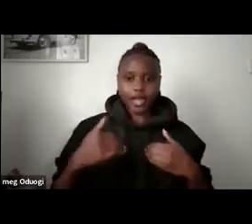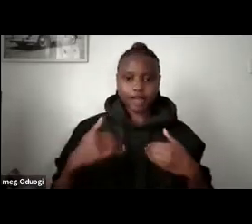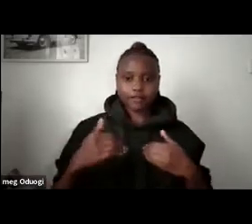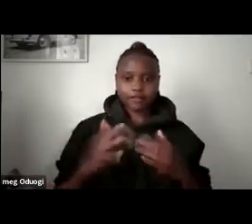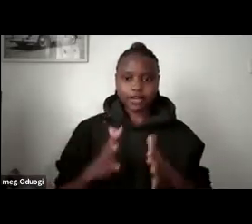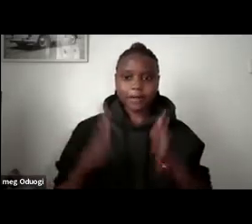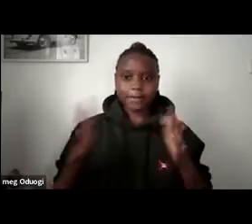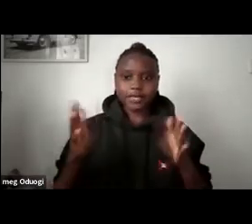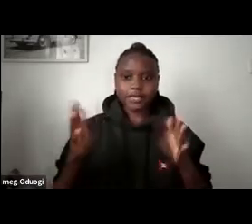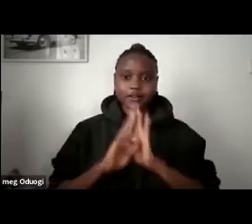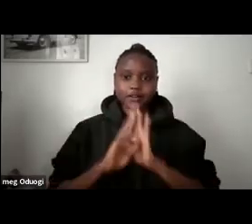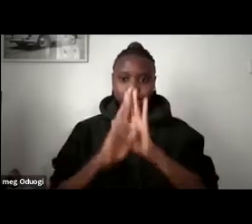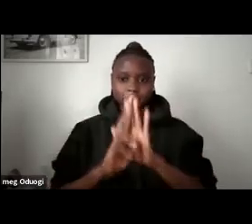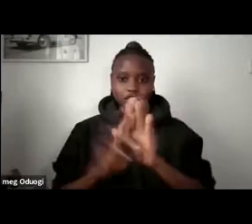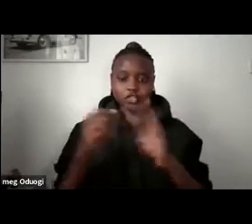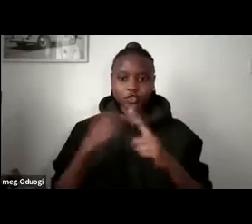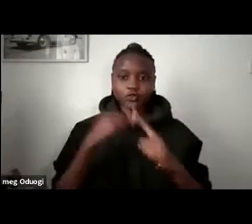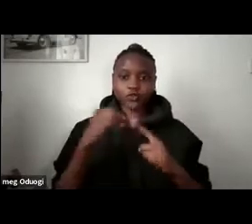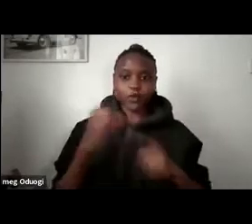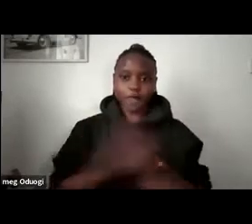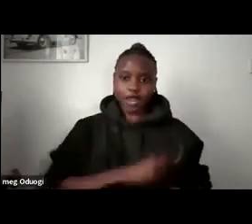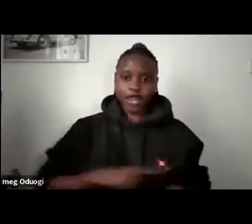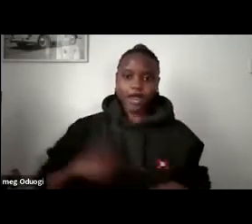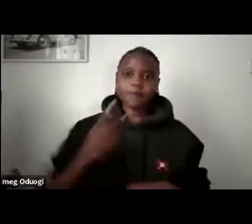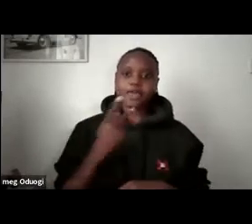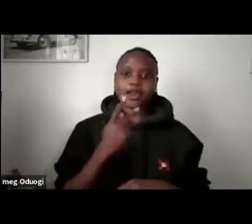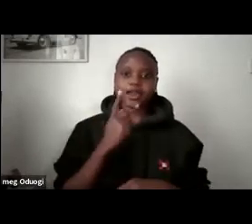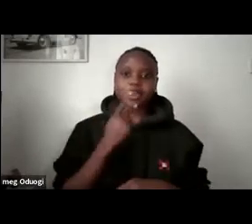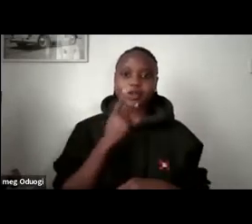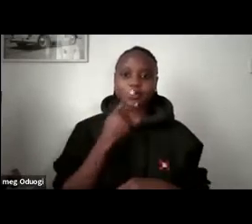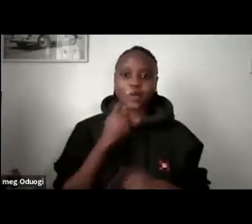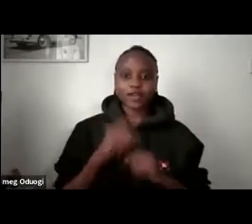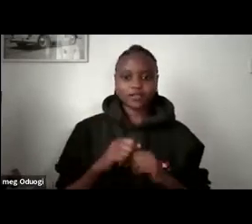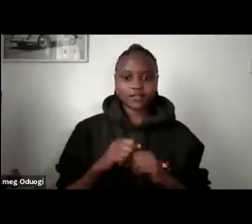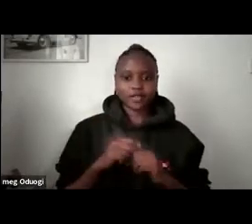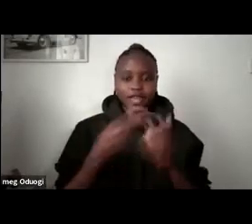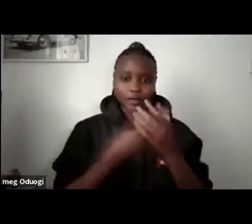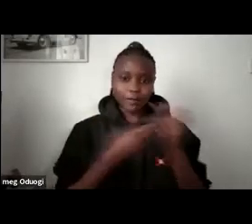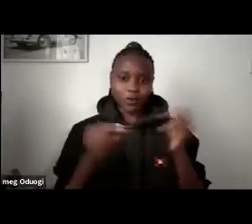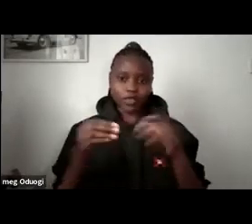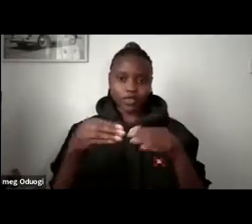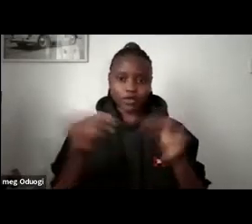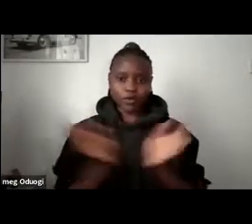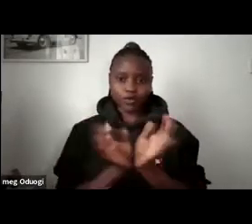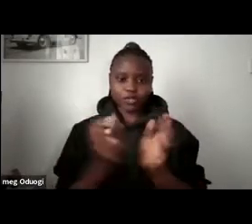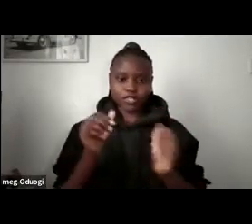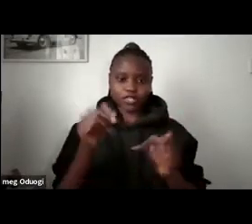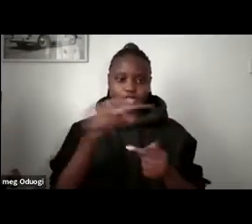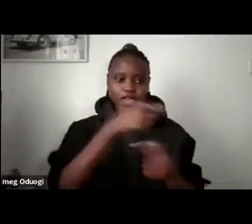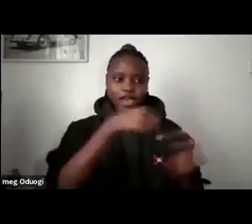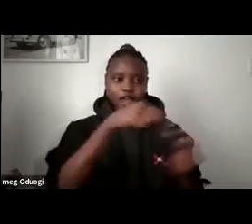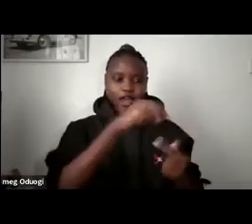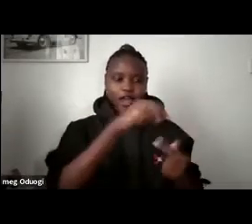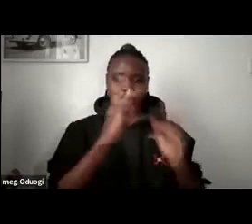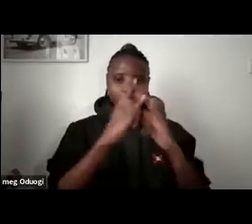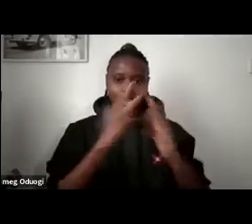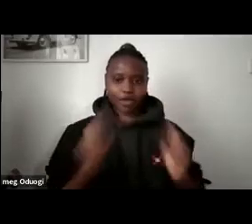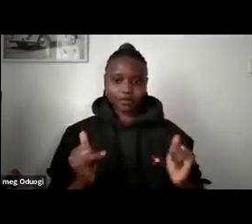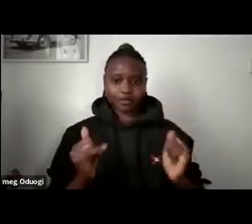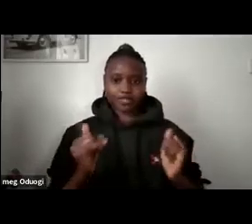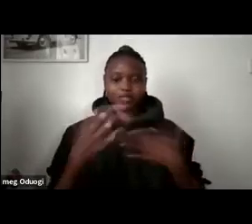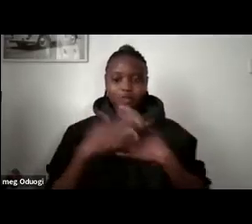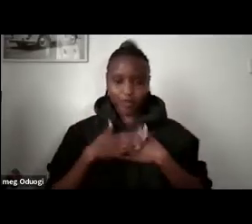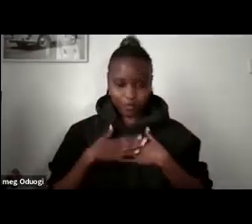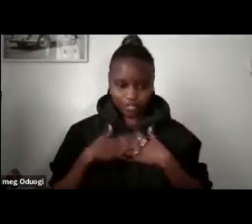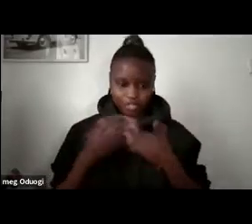representation from the DAB and Kakuma and also the host community around here. Then I appreciate at least we brought about